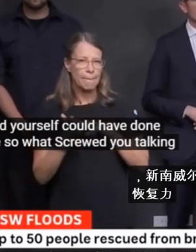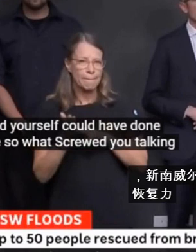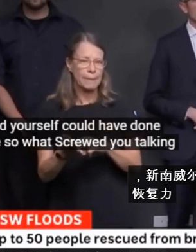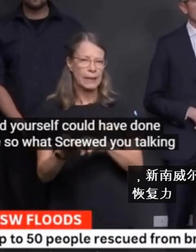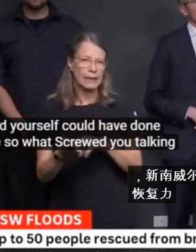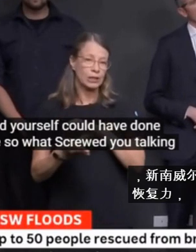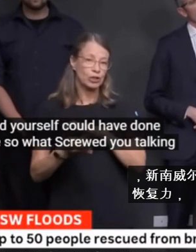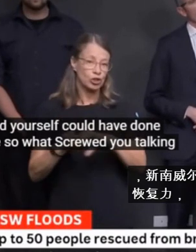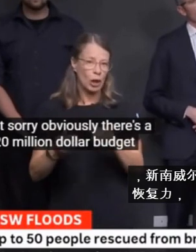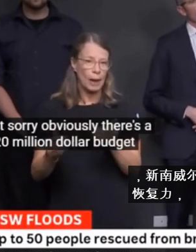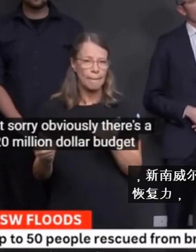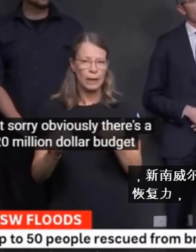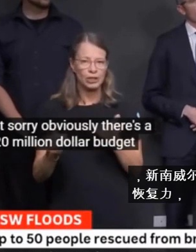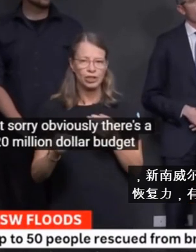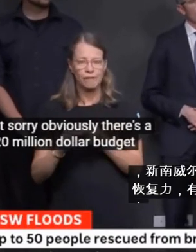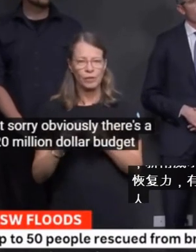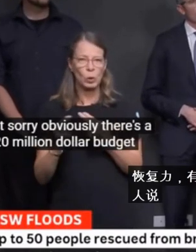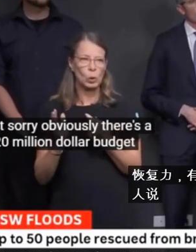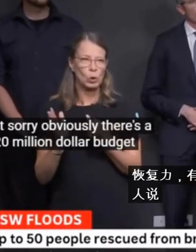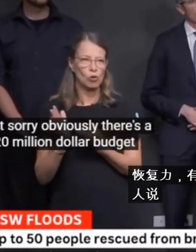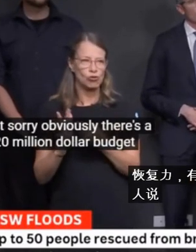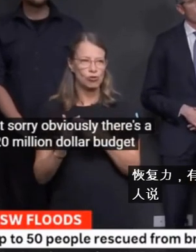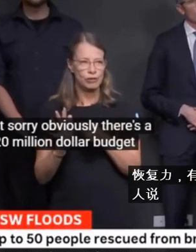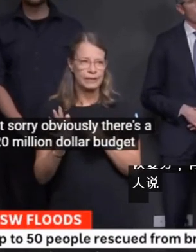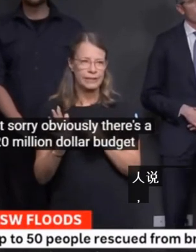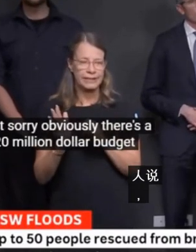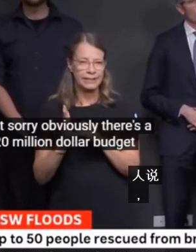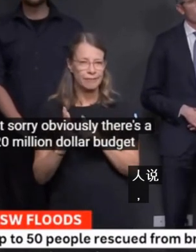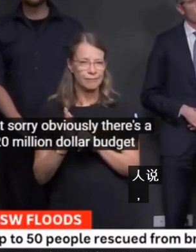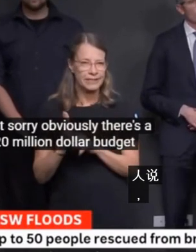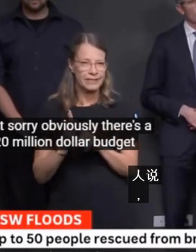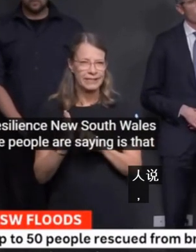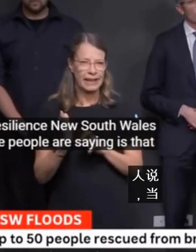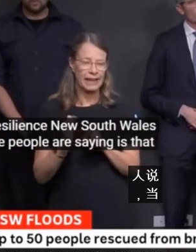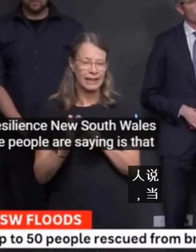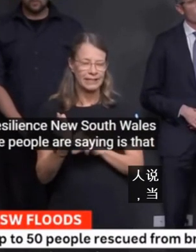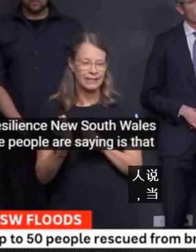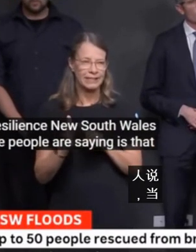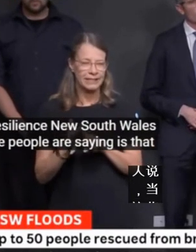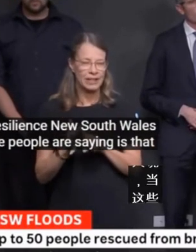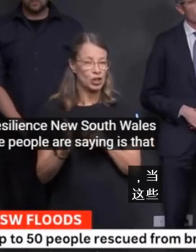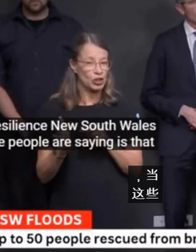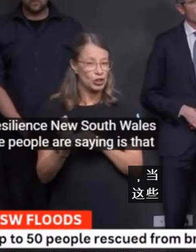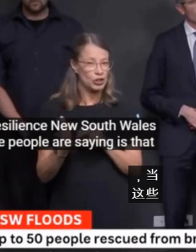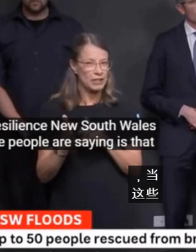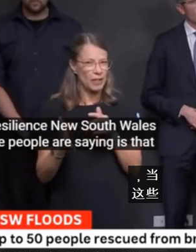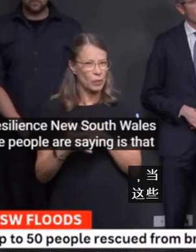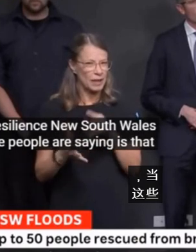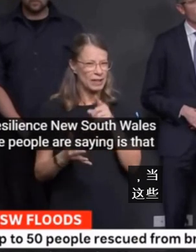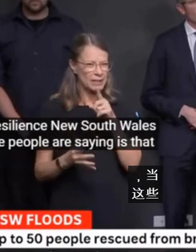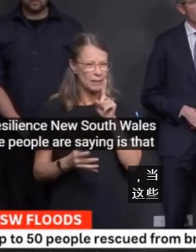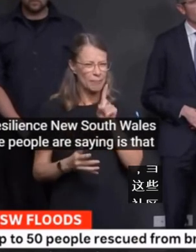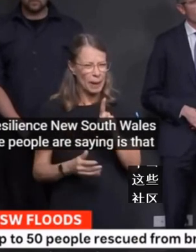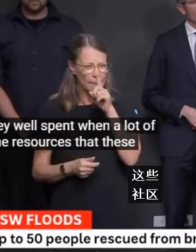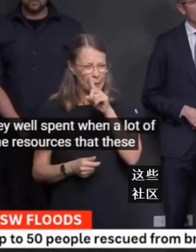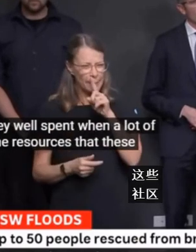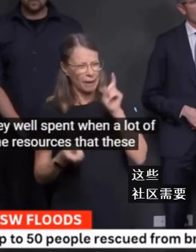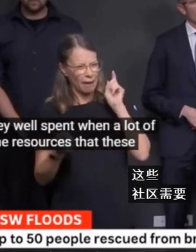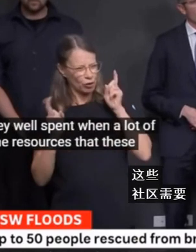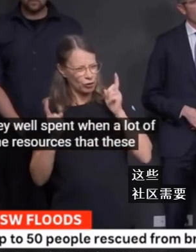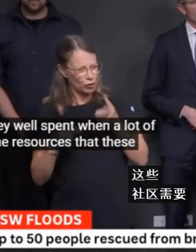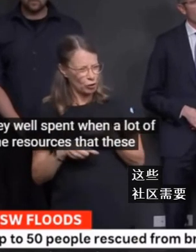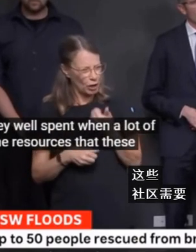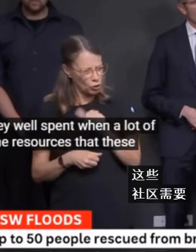for Resilience New South Wales. Some people are saying, is that money well spent when a lot of the resources that these